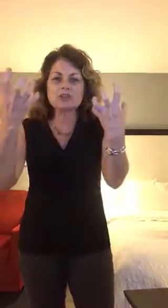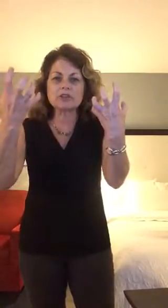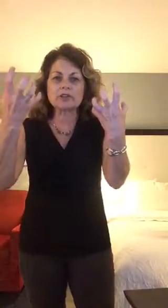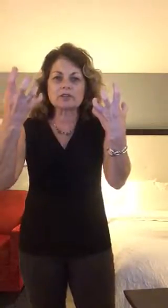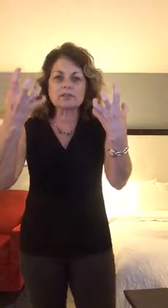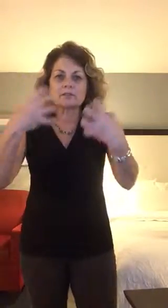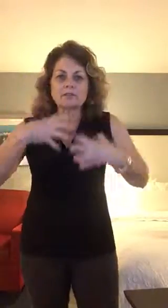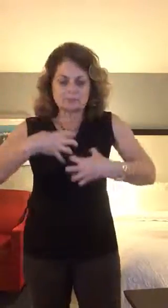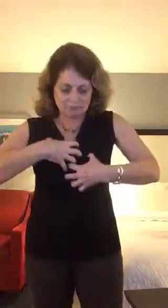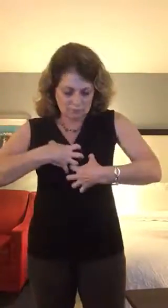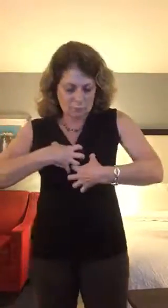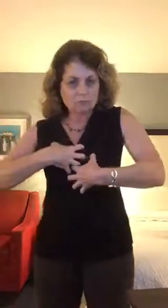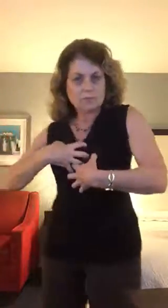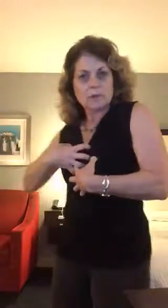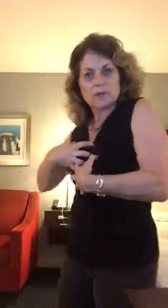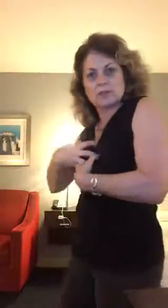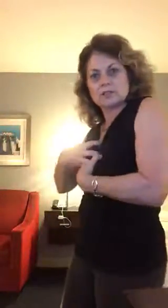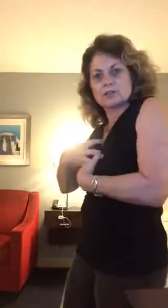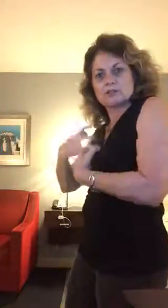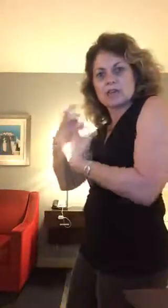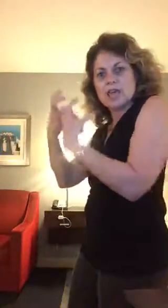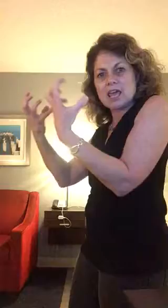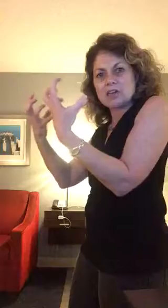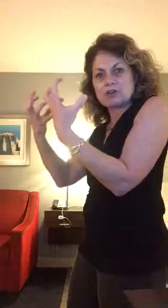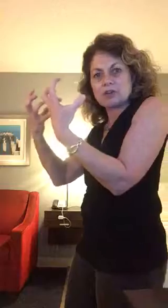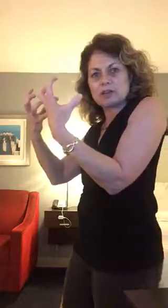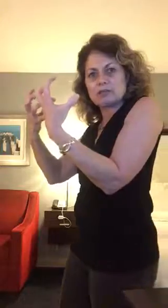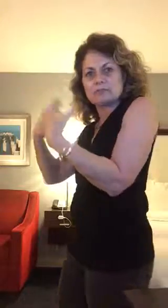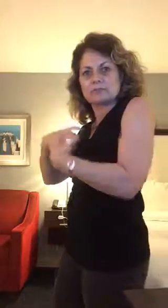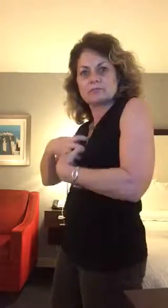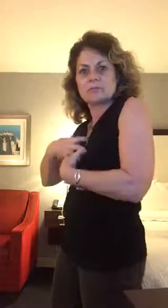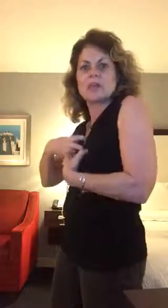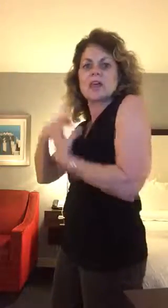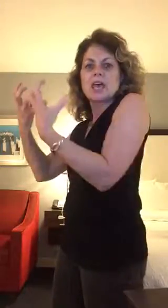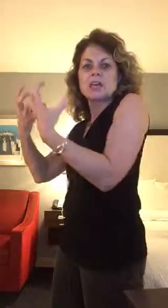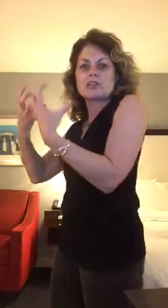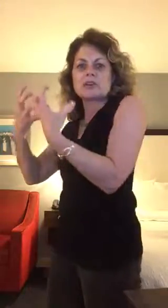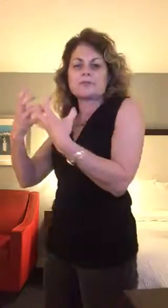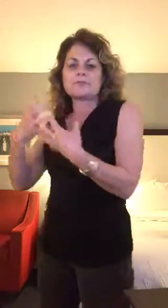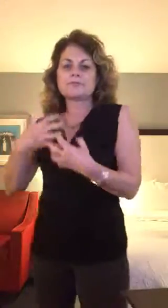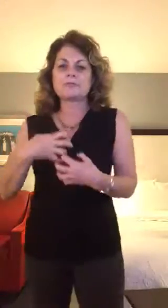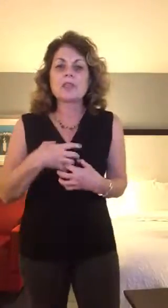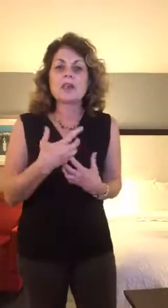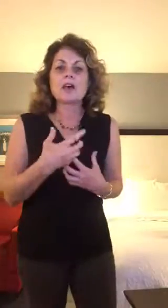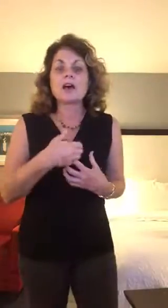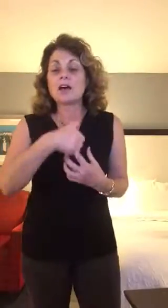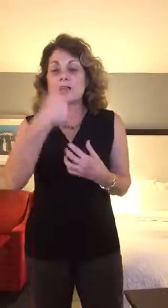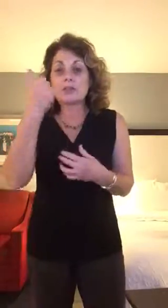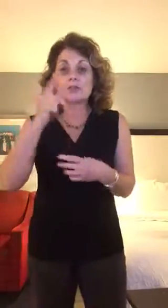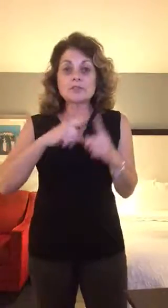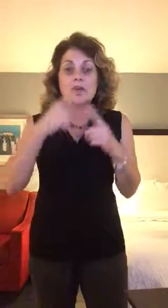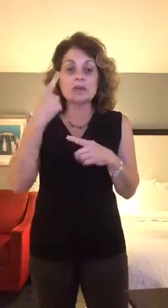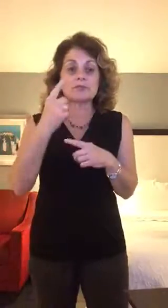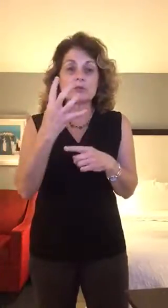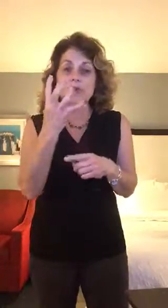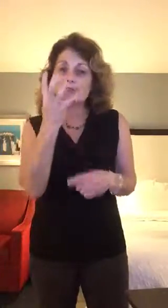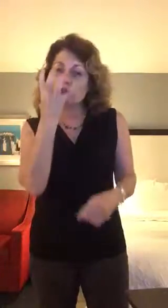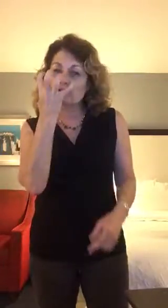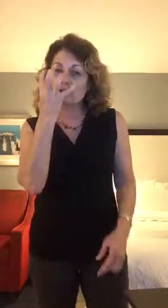Angry. Also, angry. Angry. Another sign for anger,